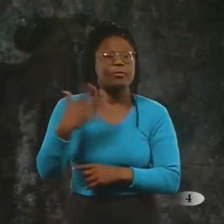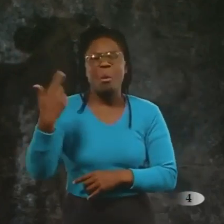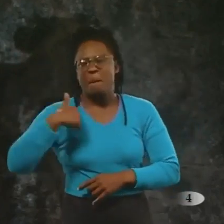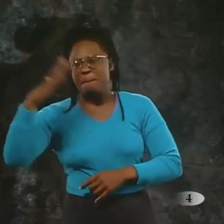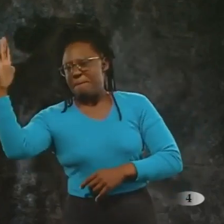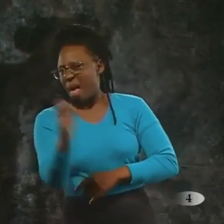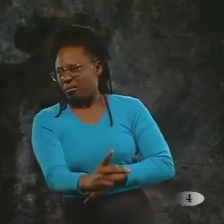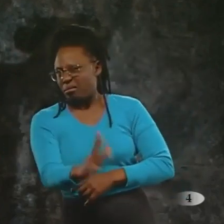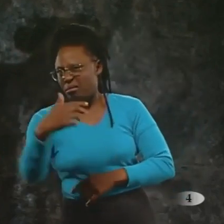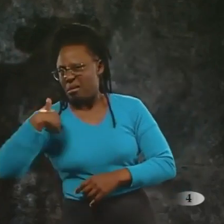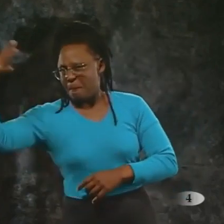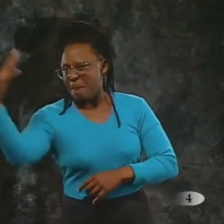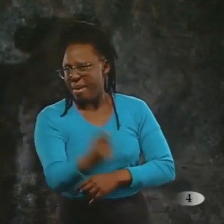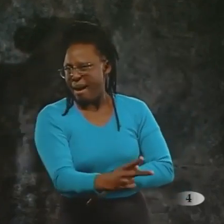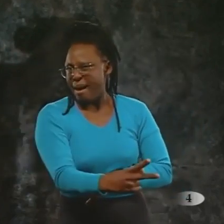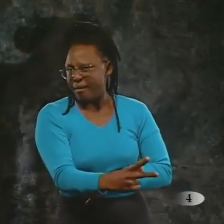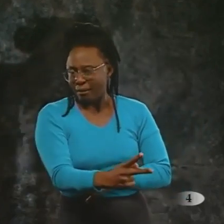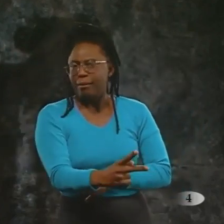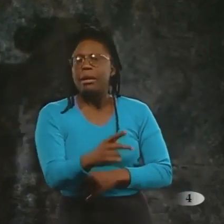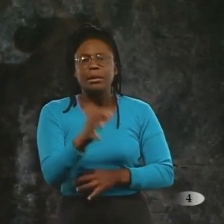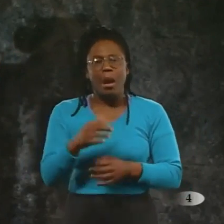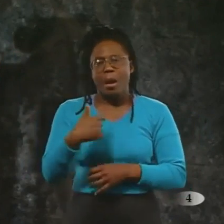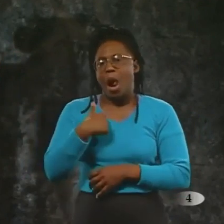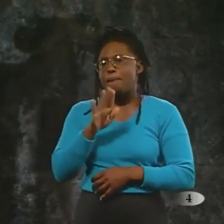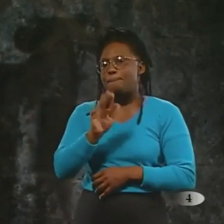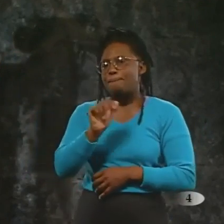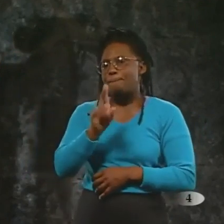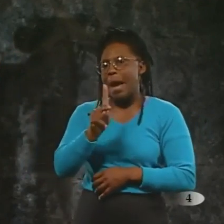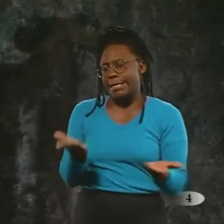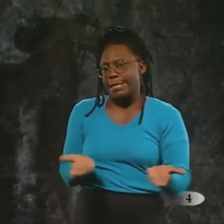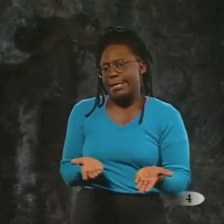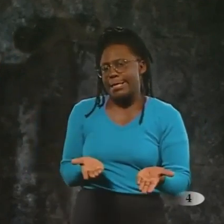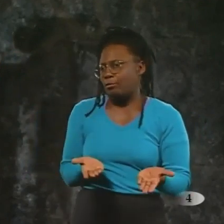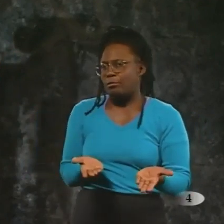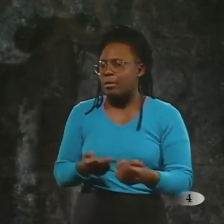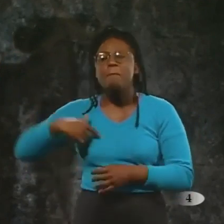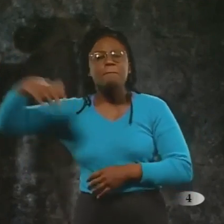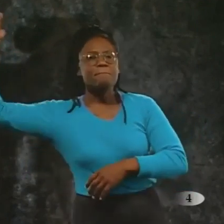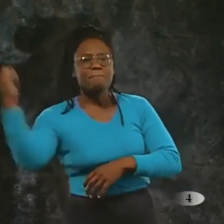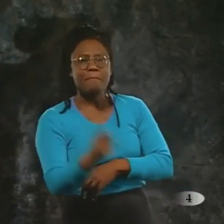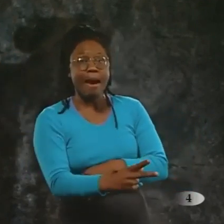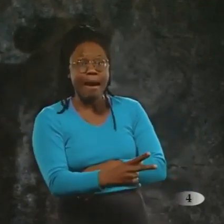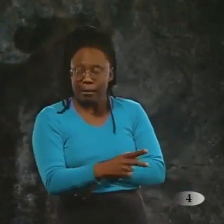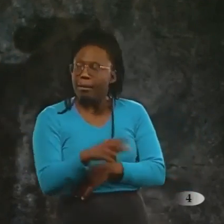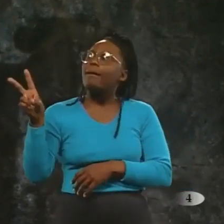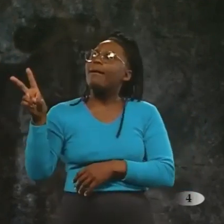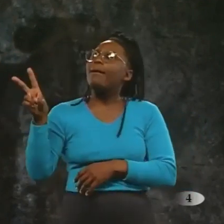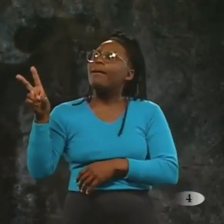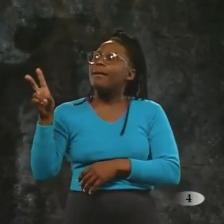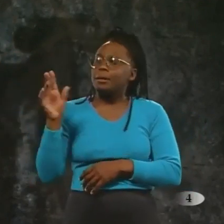Or the fingerspelled word for back. Of course, I'm not saying I'm coming back here. The movement